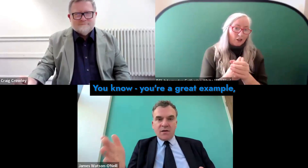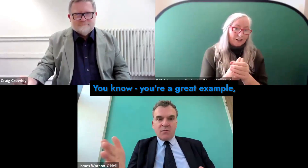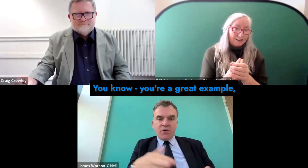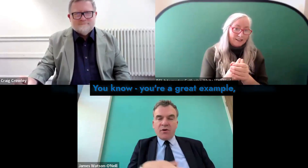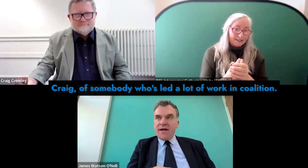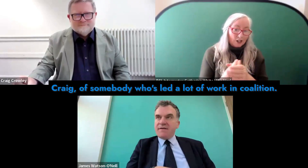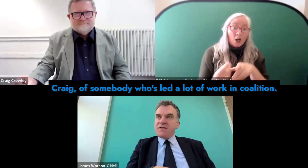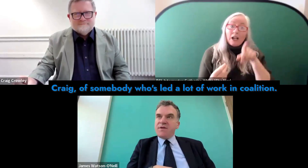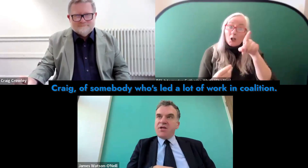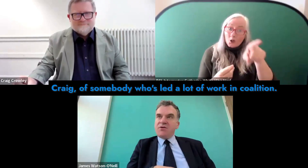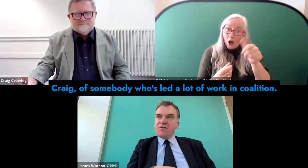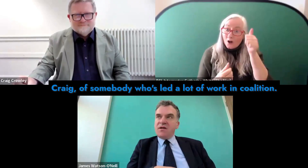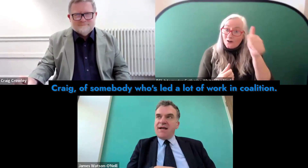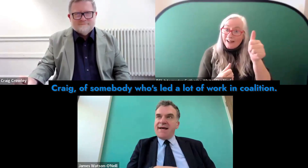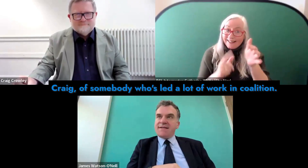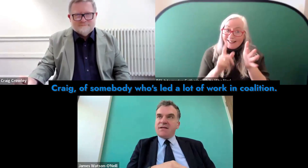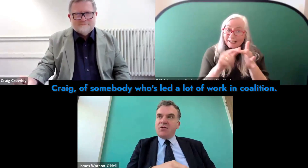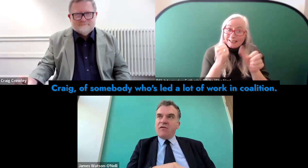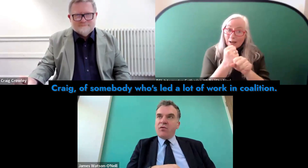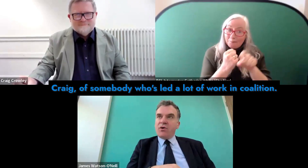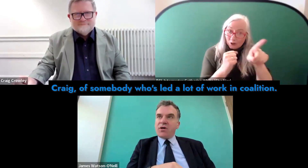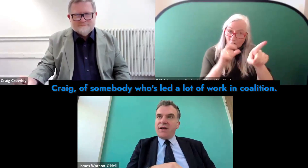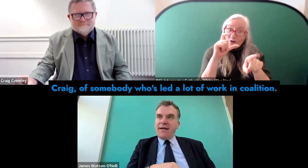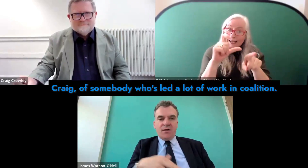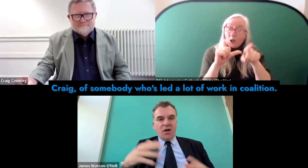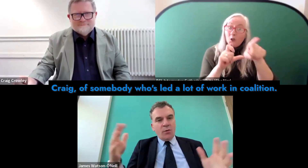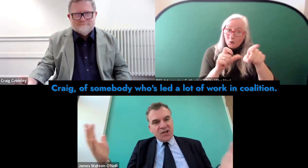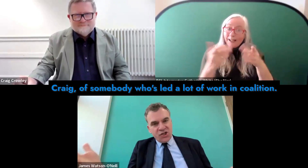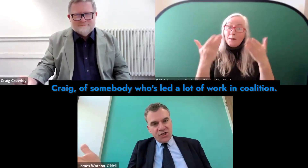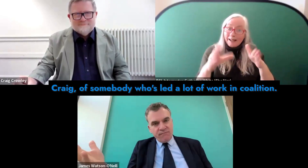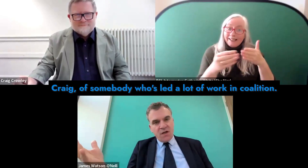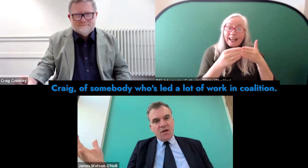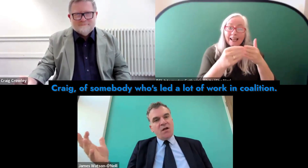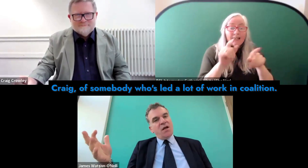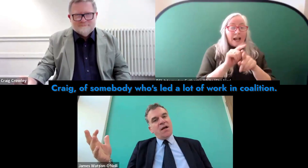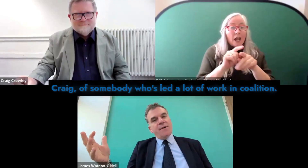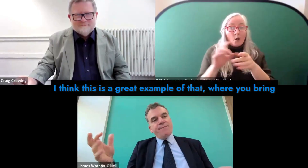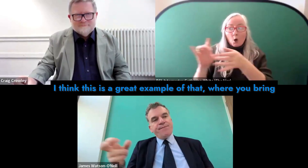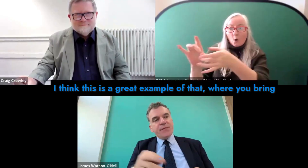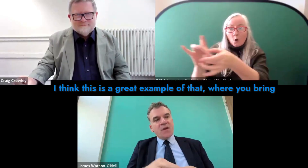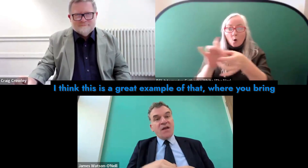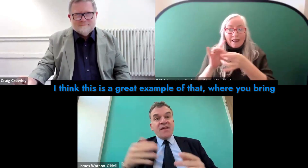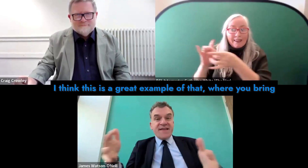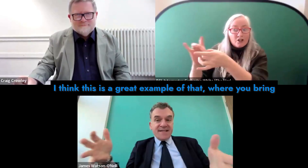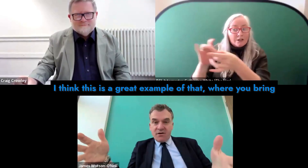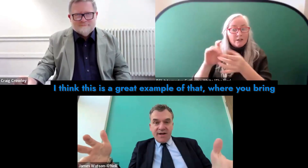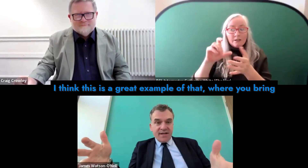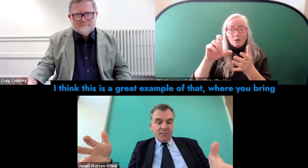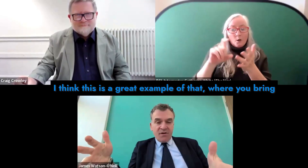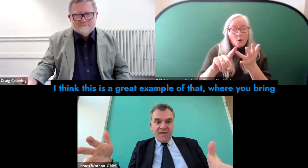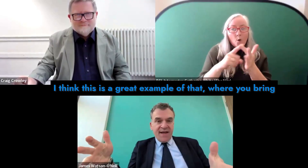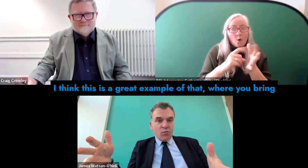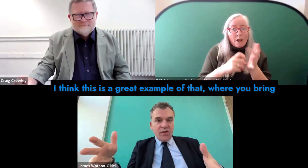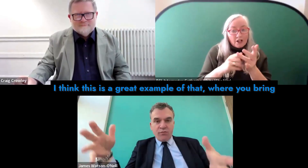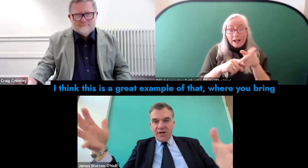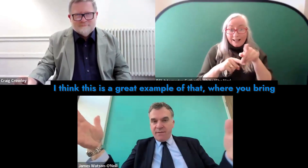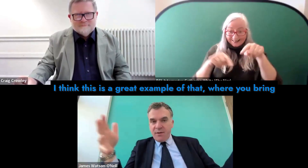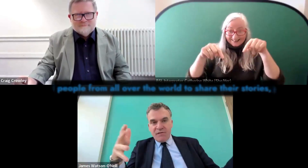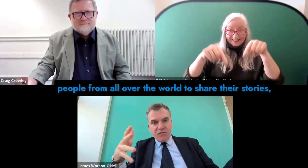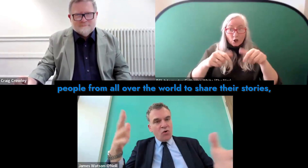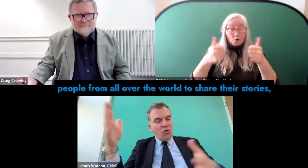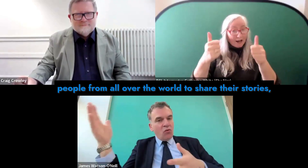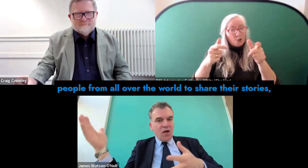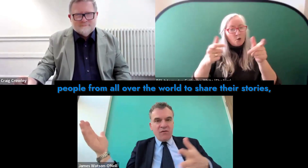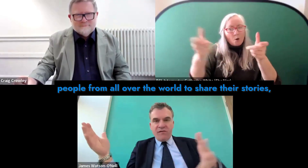You're a great example, Craig, of somebody who's led a lot of work in coalition. I think this is a great example of that, where you